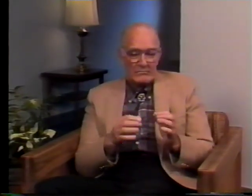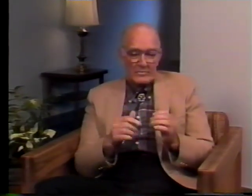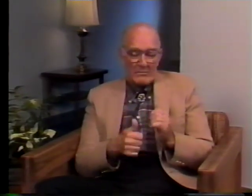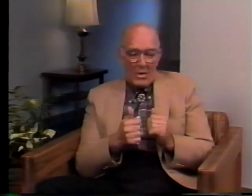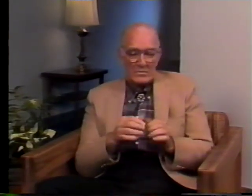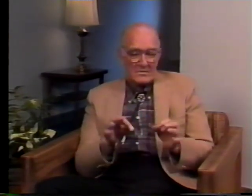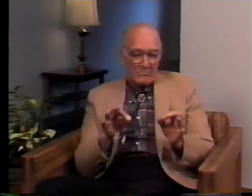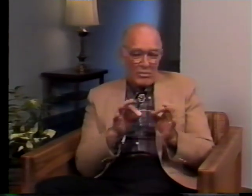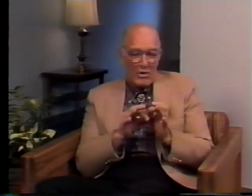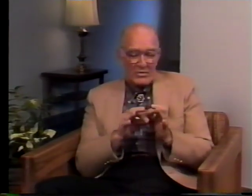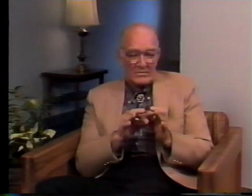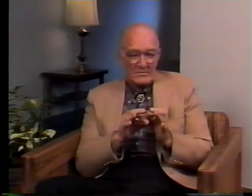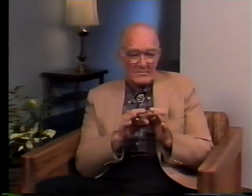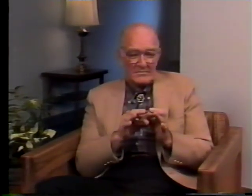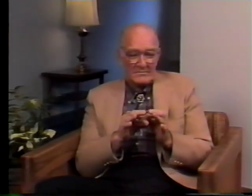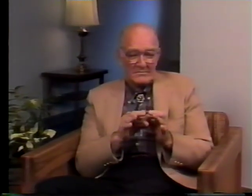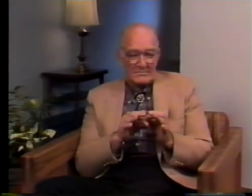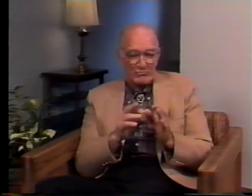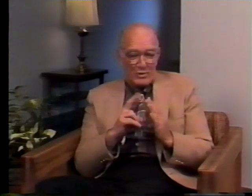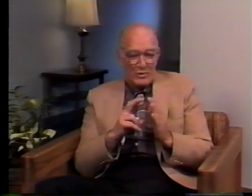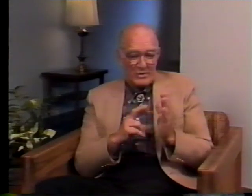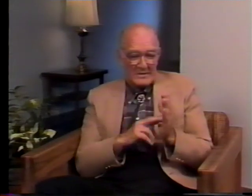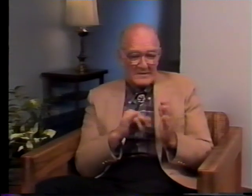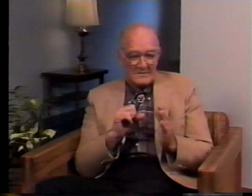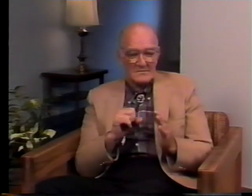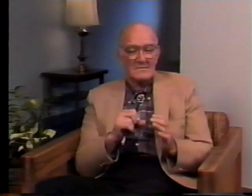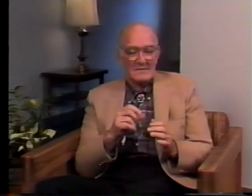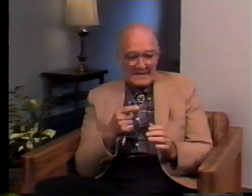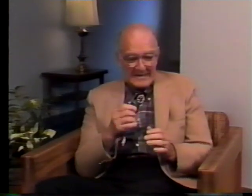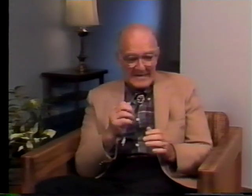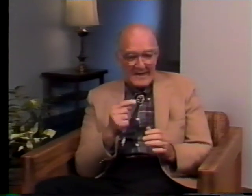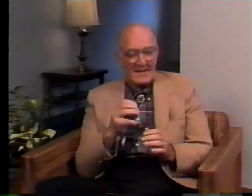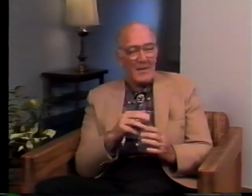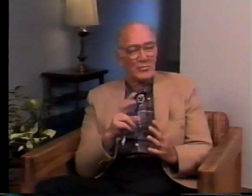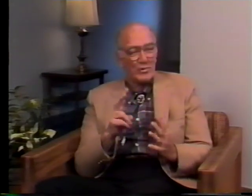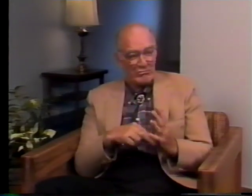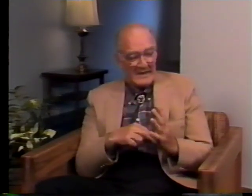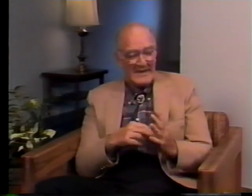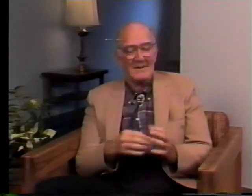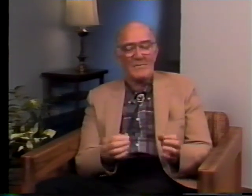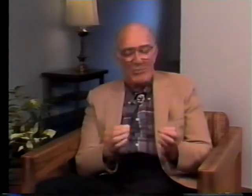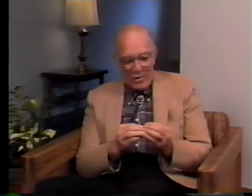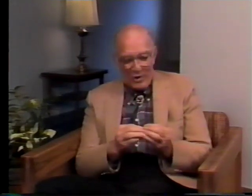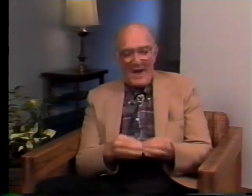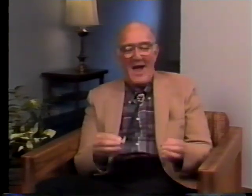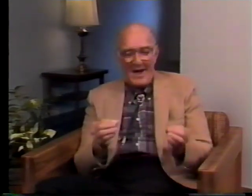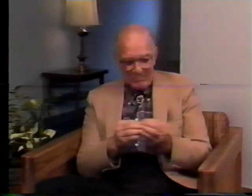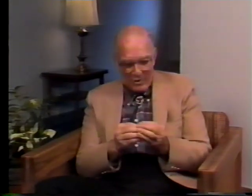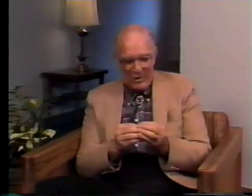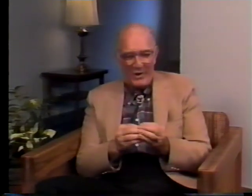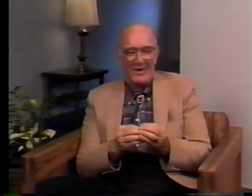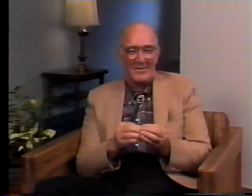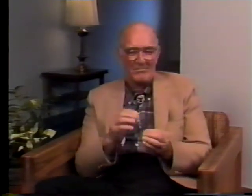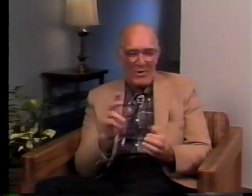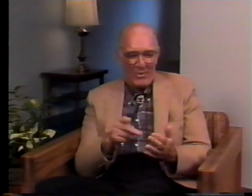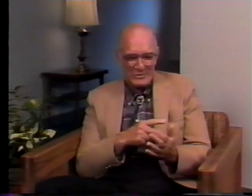The most important rule is get them to read more and more